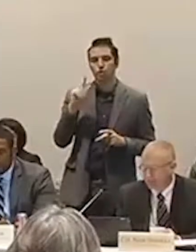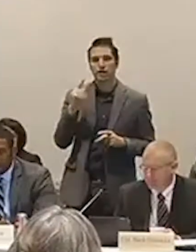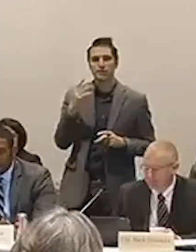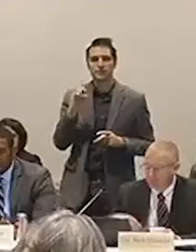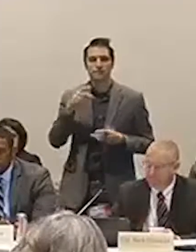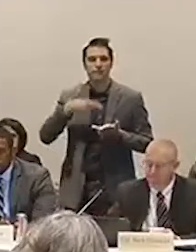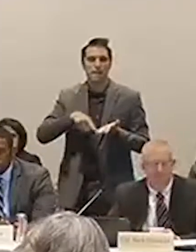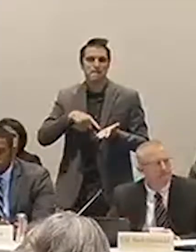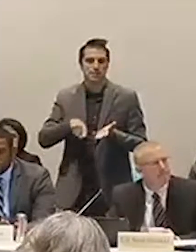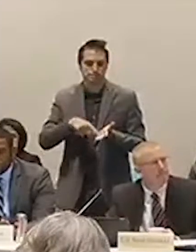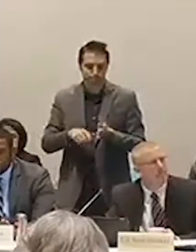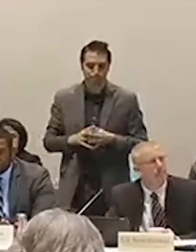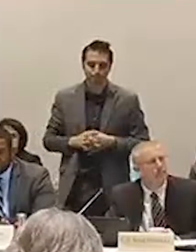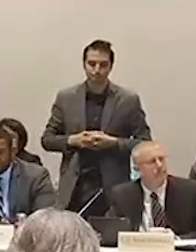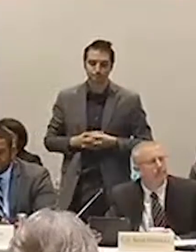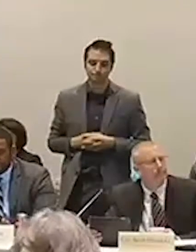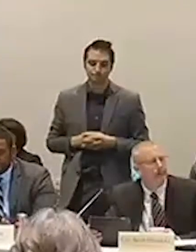payment. So